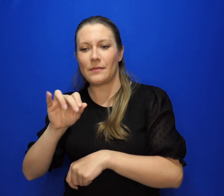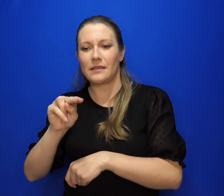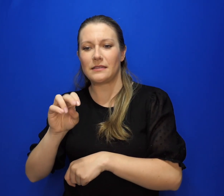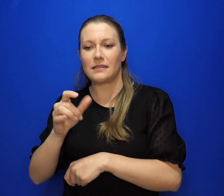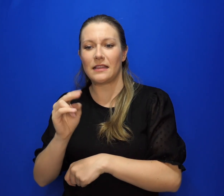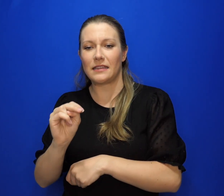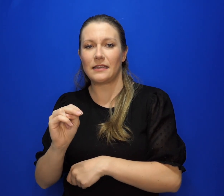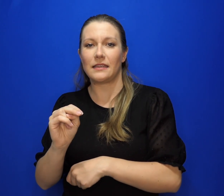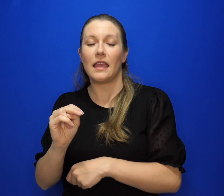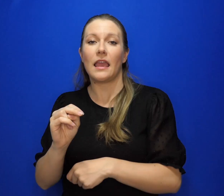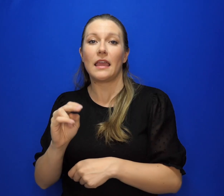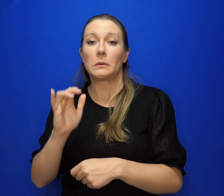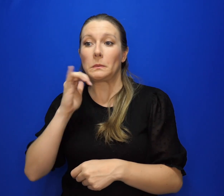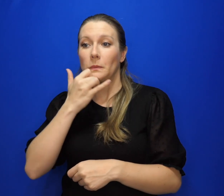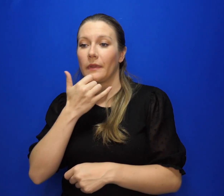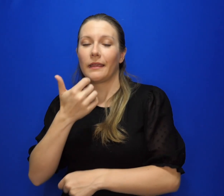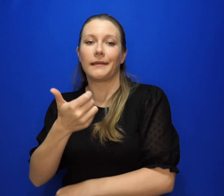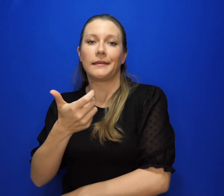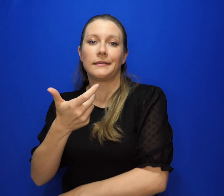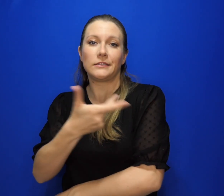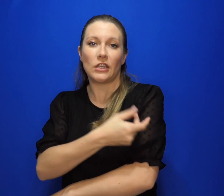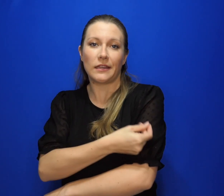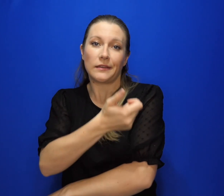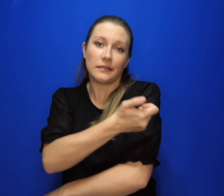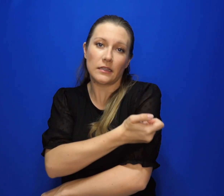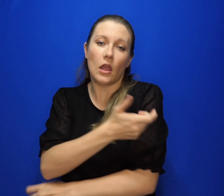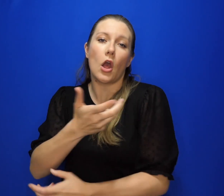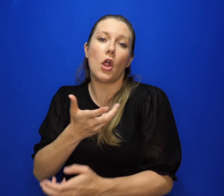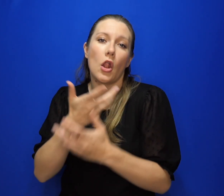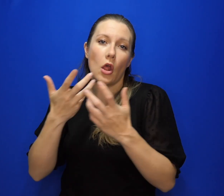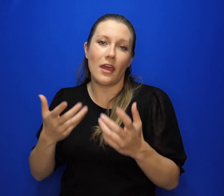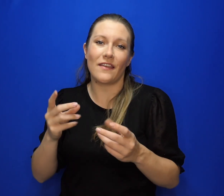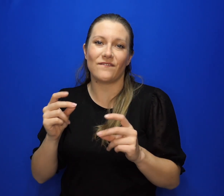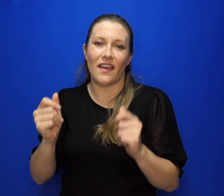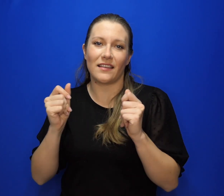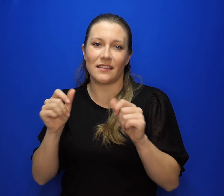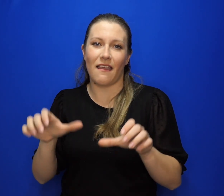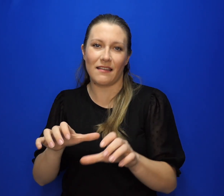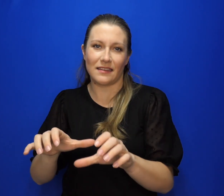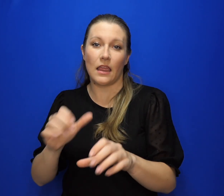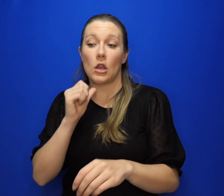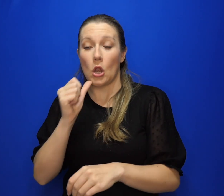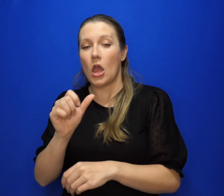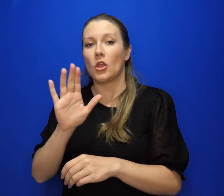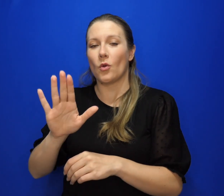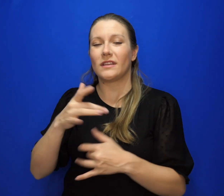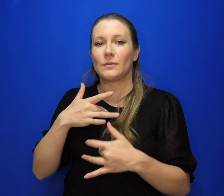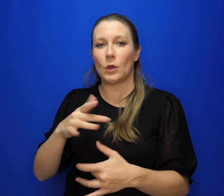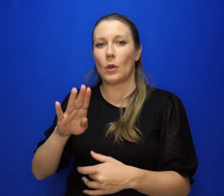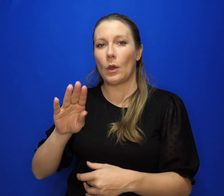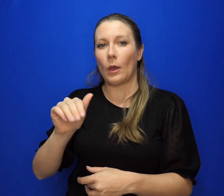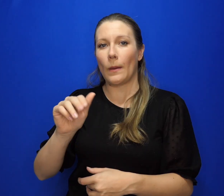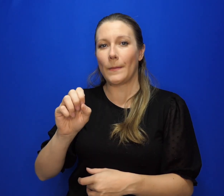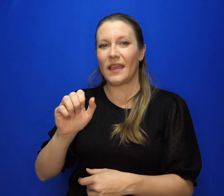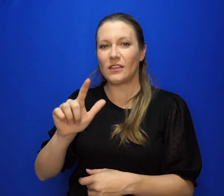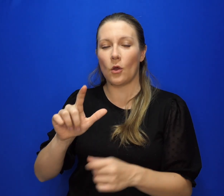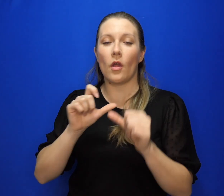inject a lot of fast-acting insulin instead of basal. So, yes. Yeah. And I would say that's correct in terms